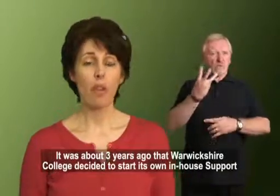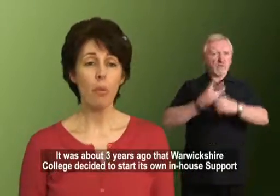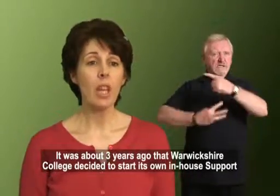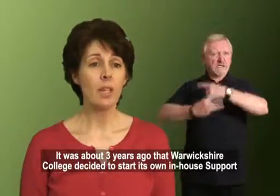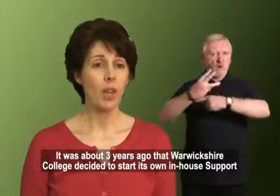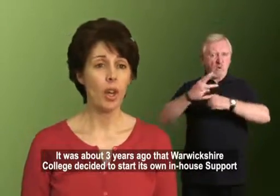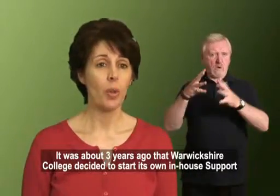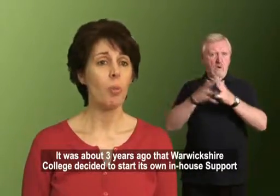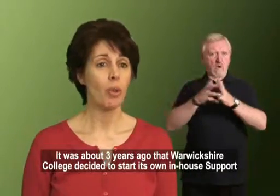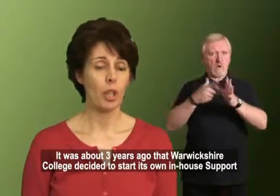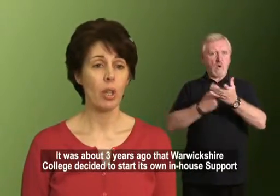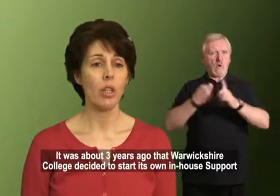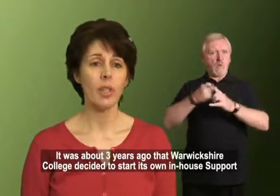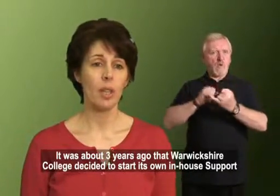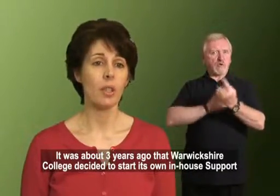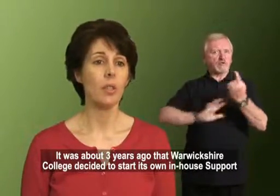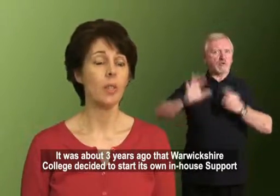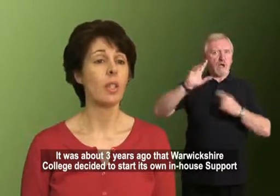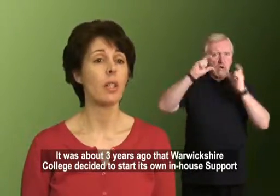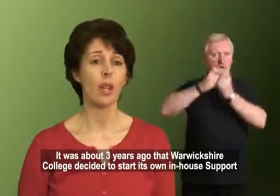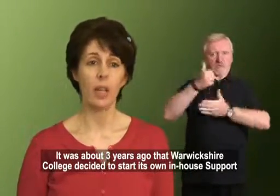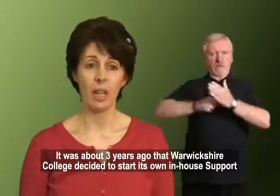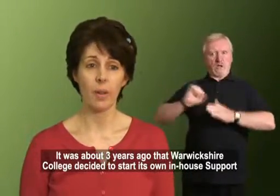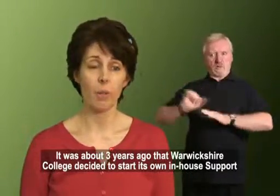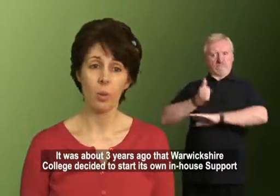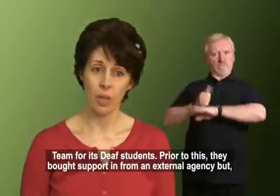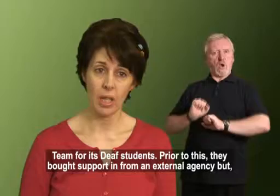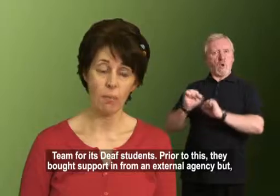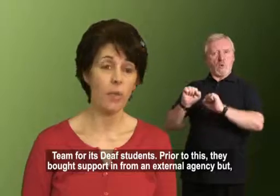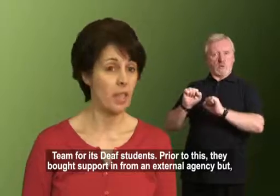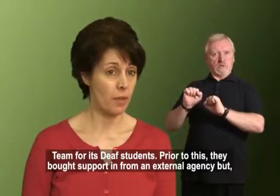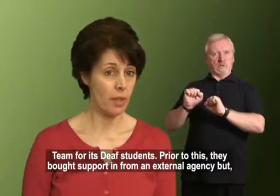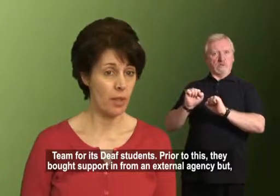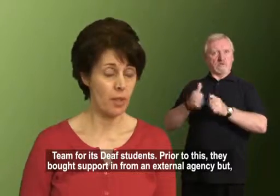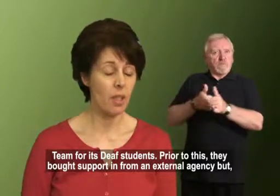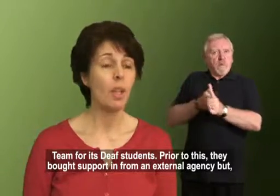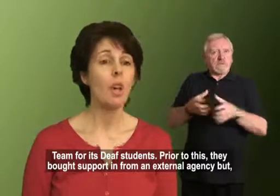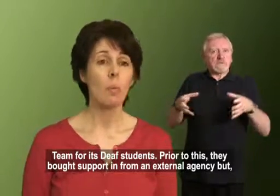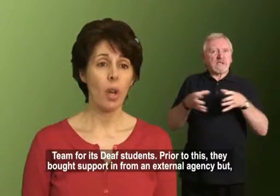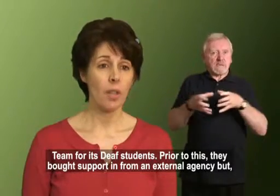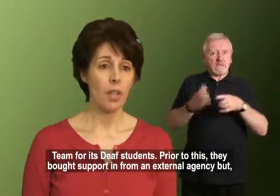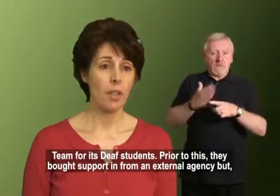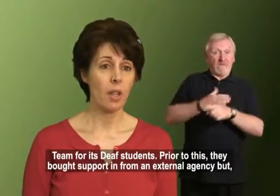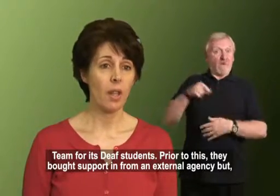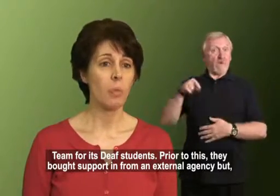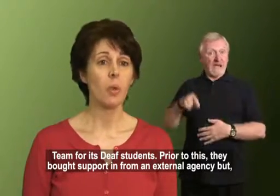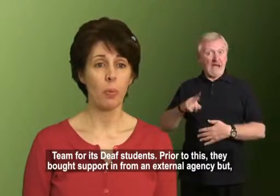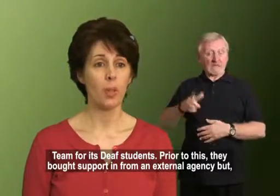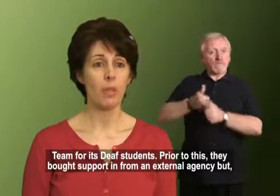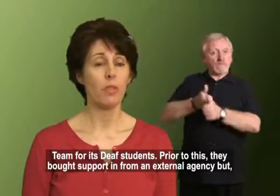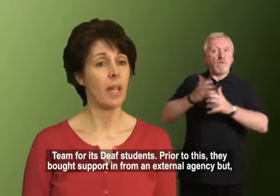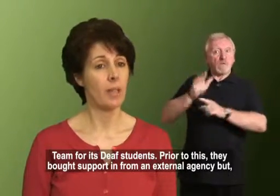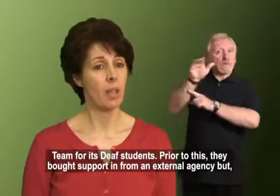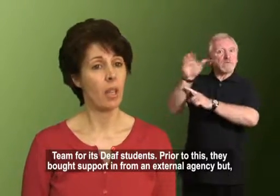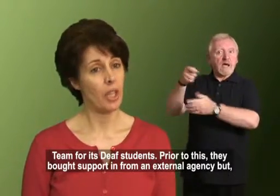It was about 3 years ago that Warwickshire College decided to start its own in-house support team for its deaf students. Prior to this, they brought